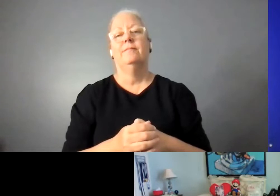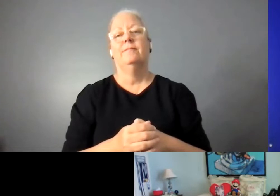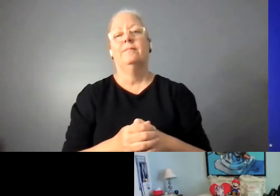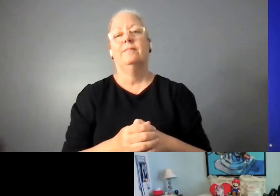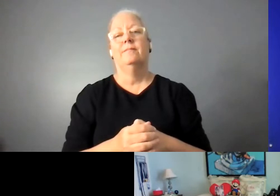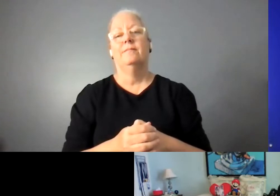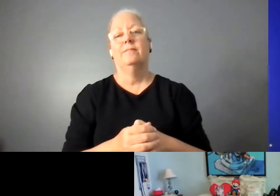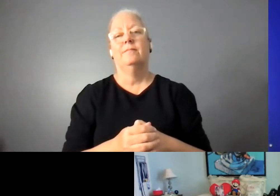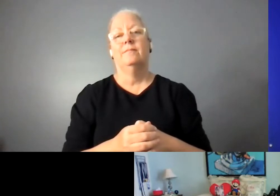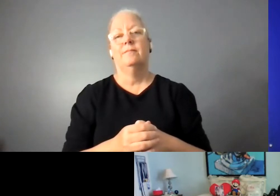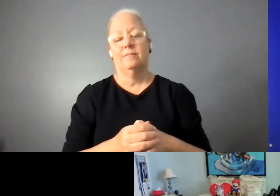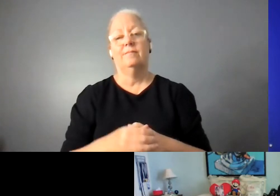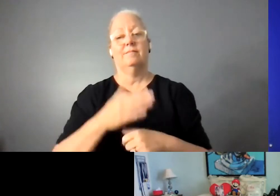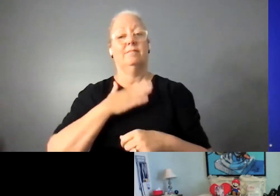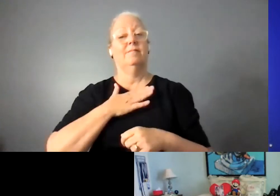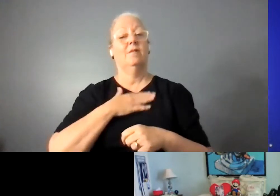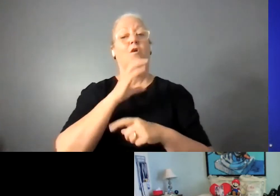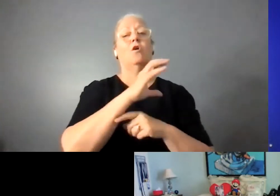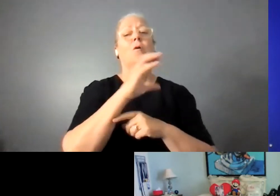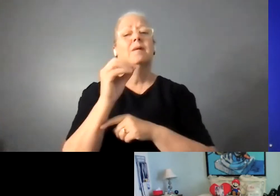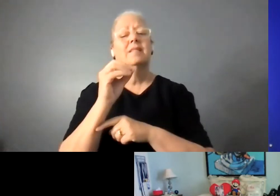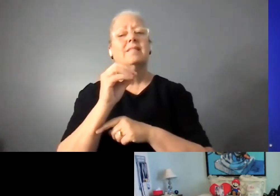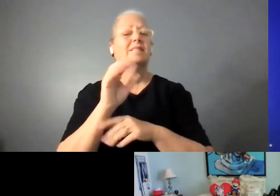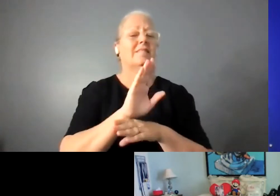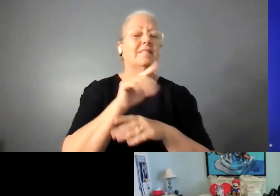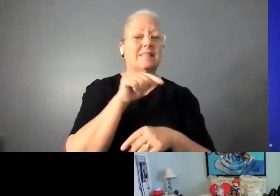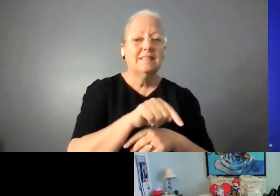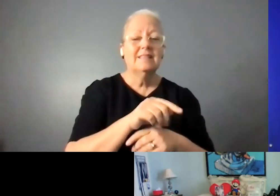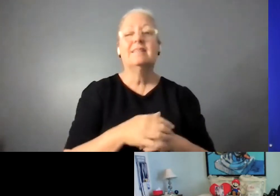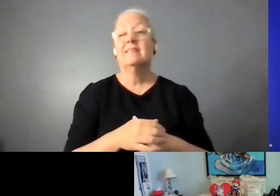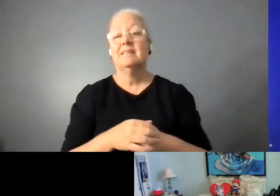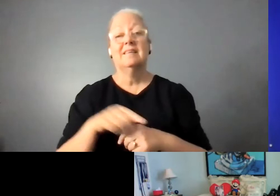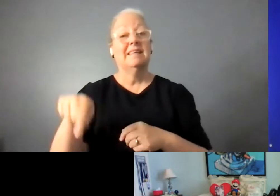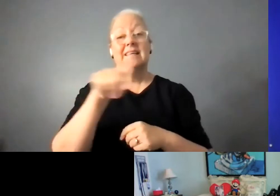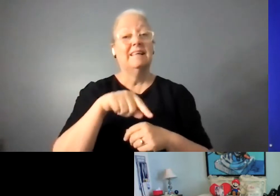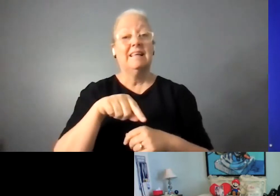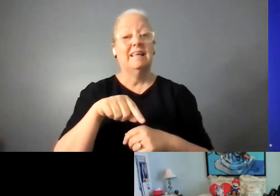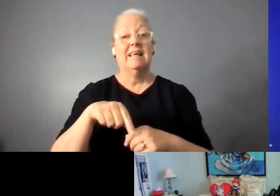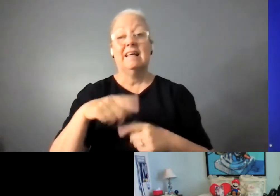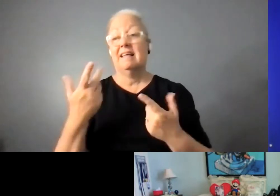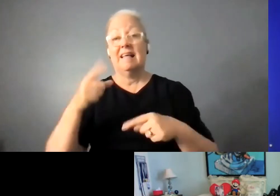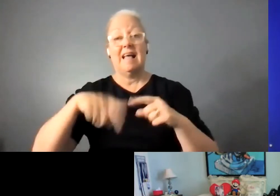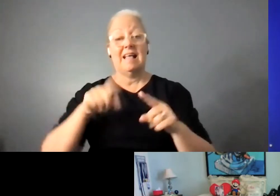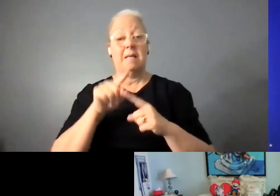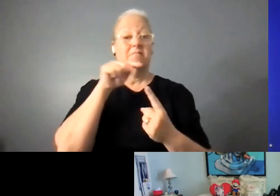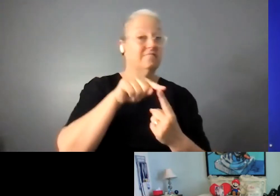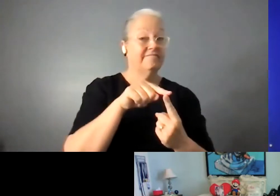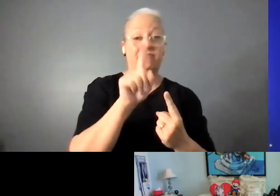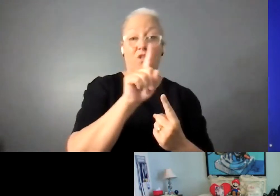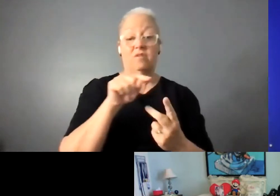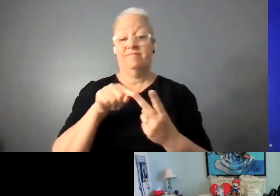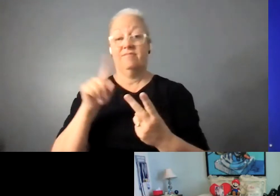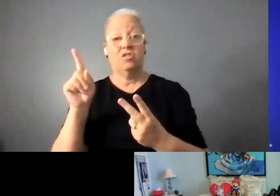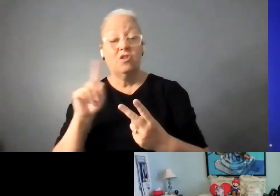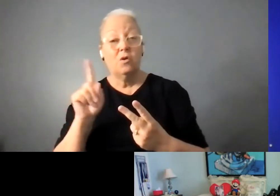a company, there are a lot of people with disabilities who haven't been able to combine that with studying, and they are not employed for